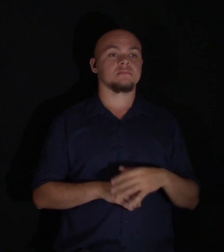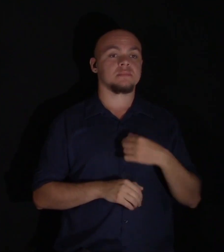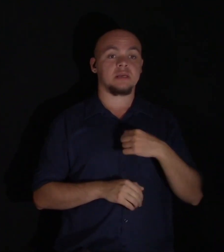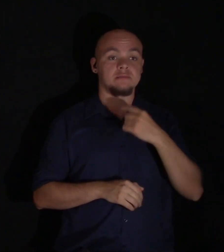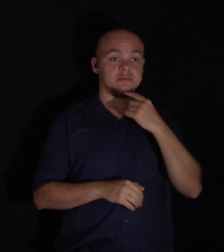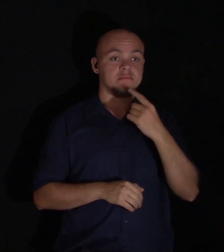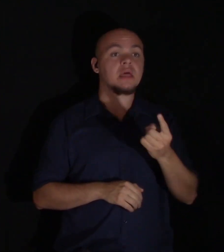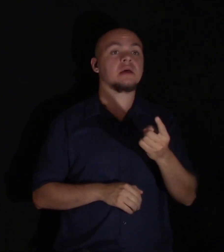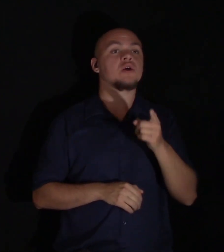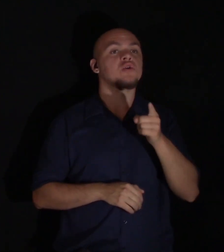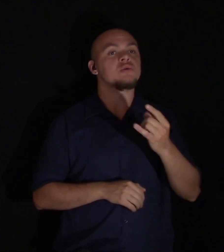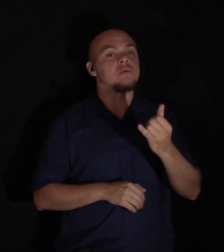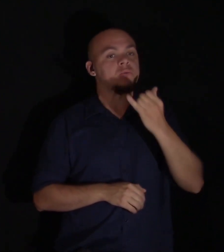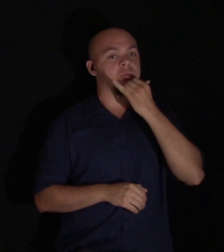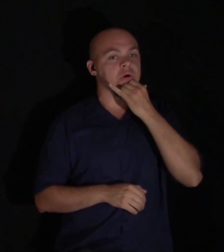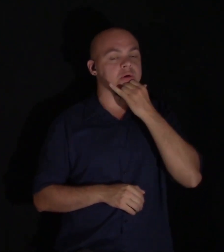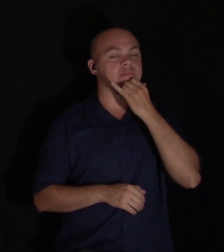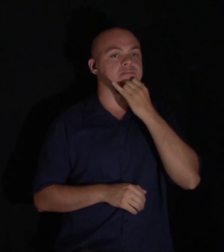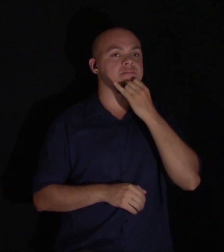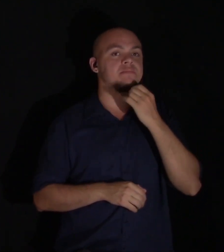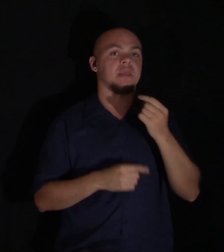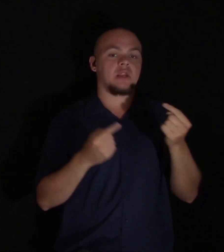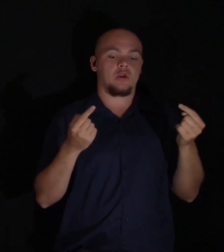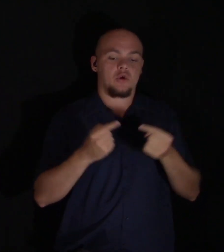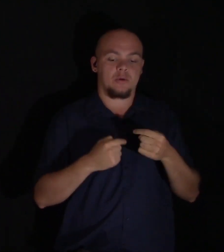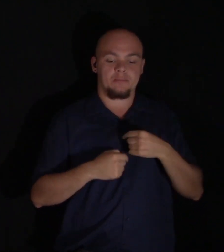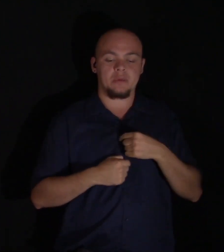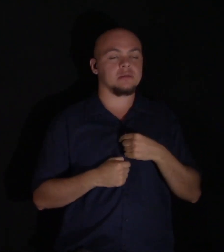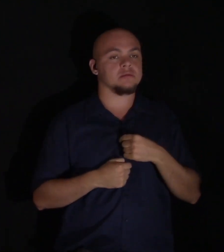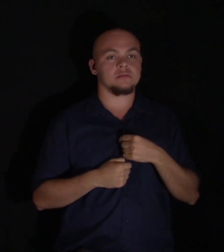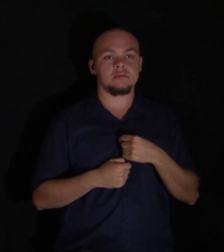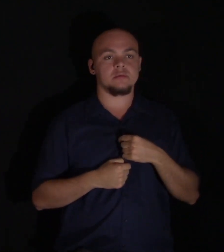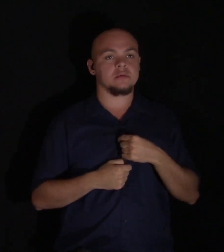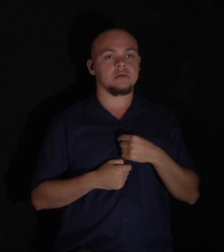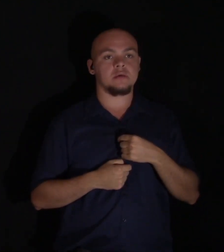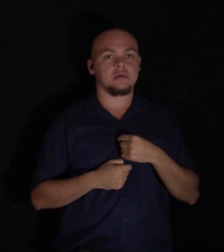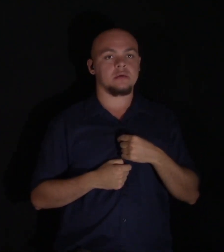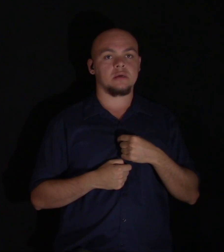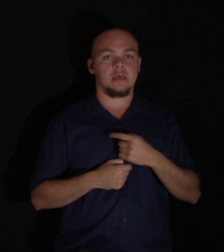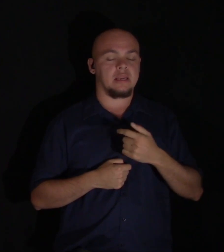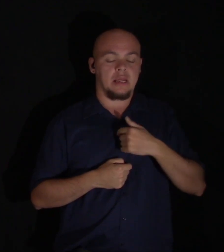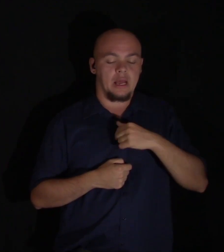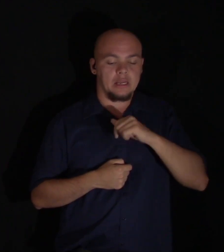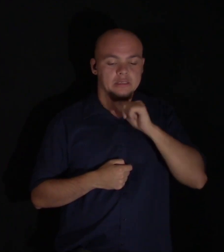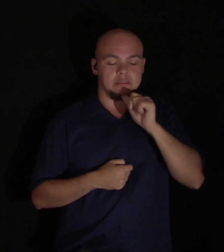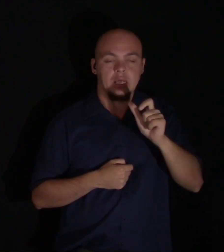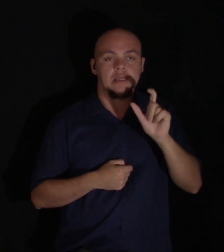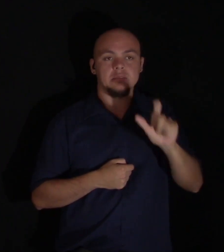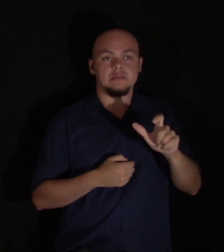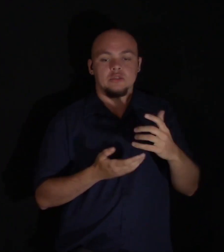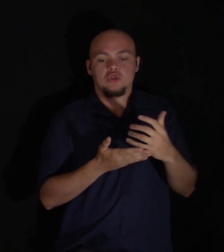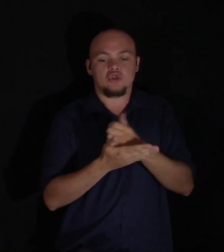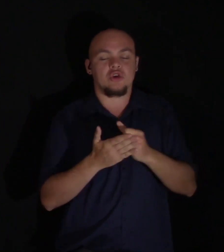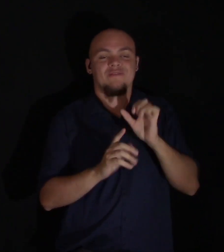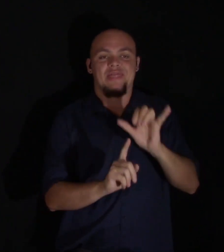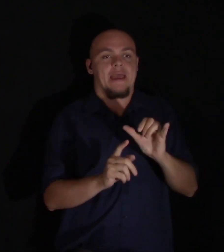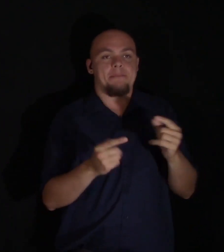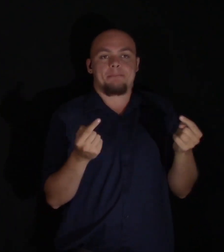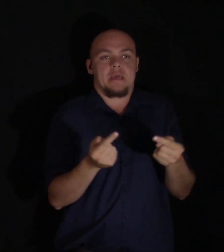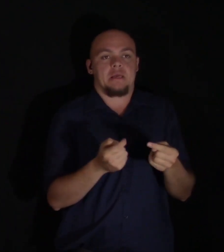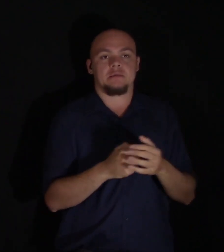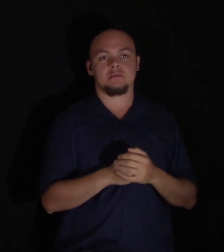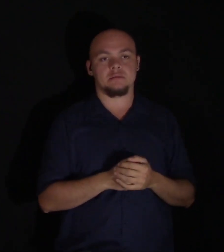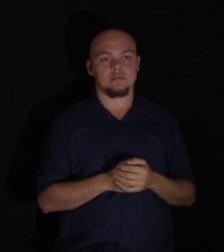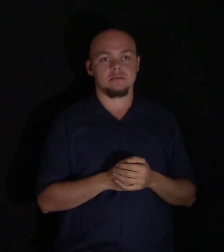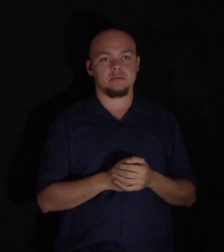wrong, and it hurt me, and I didn't do anything to deserve this pain. And it's not fair